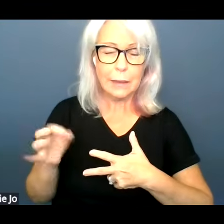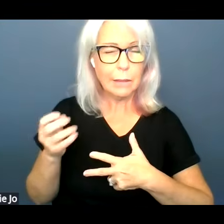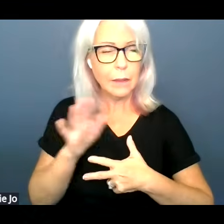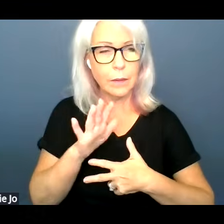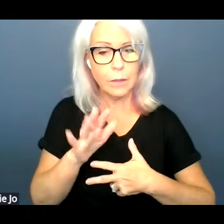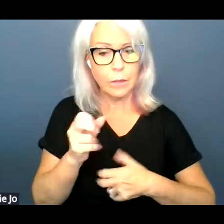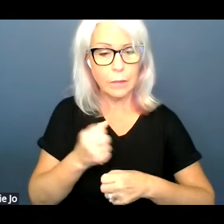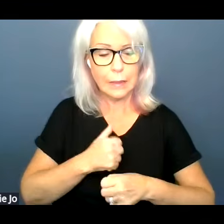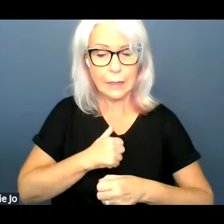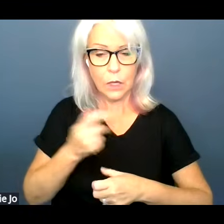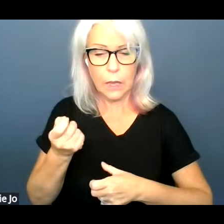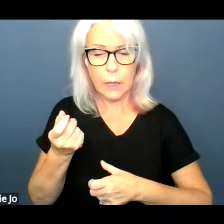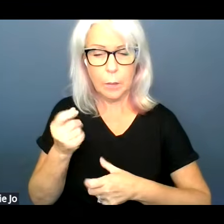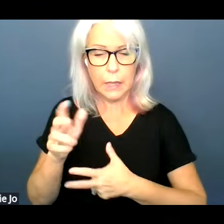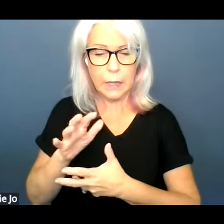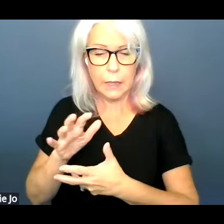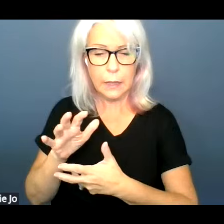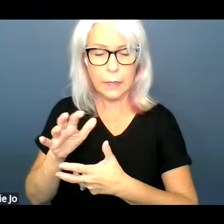reversing the order, but